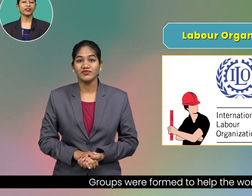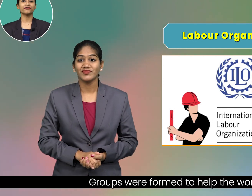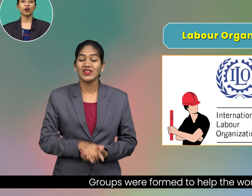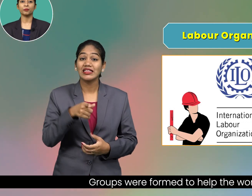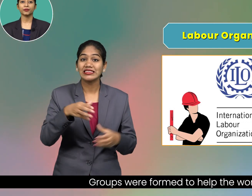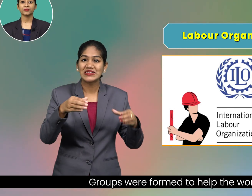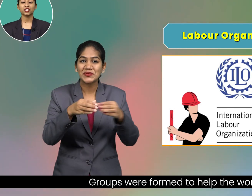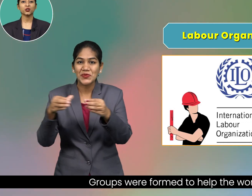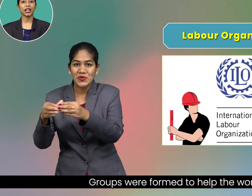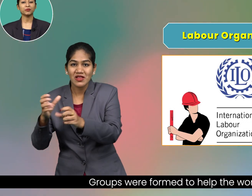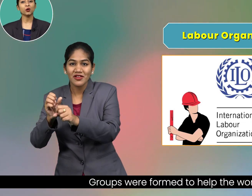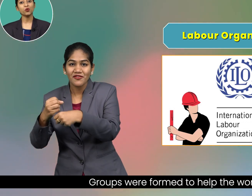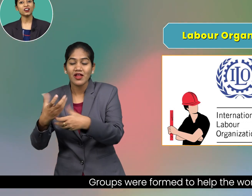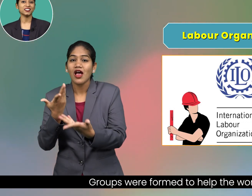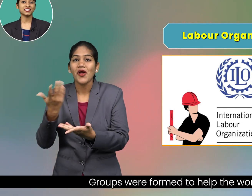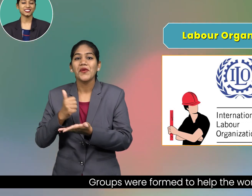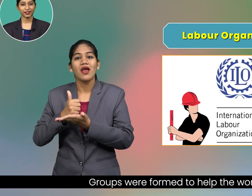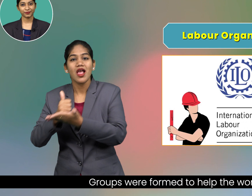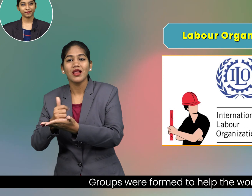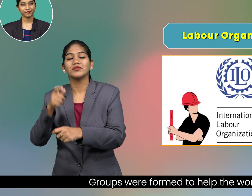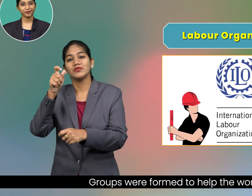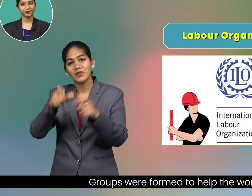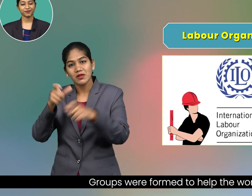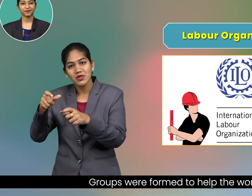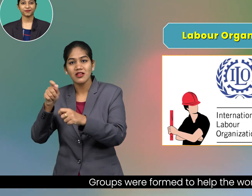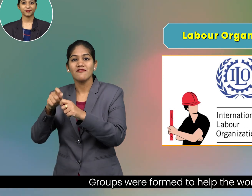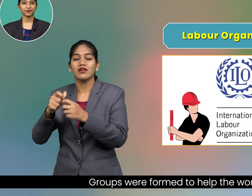Groups were formed to help the workers.